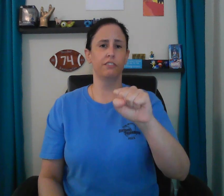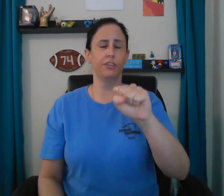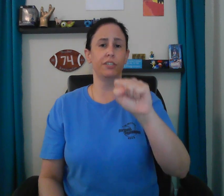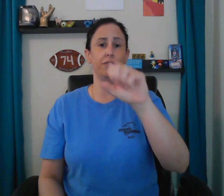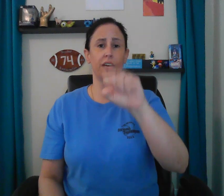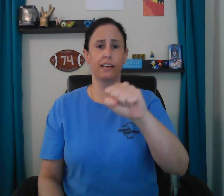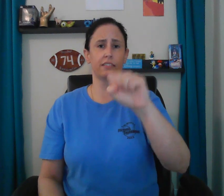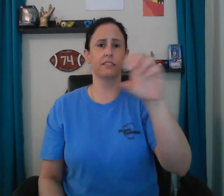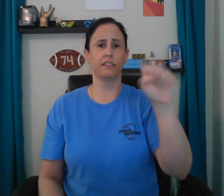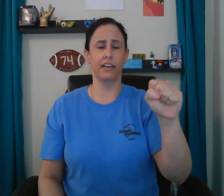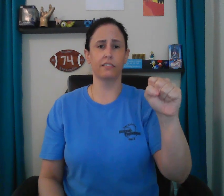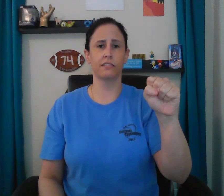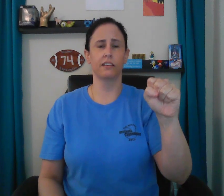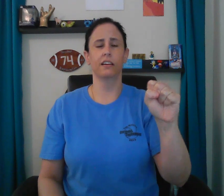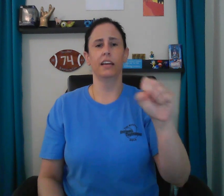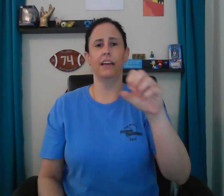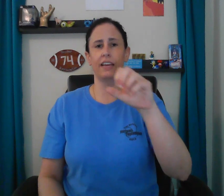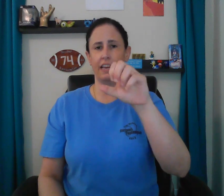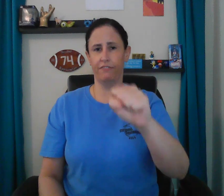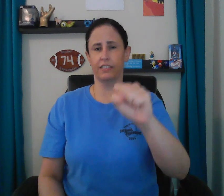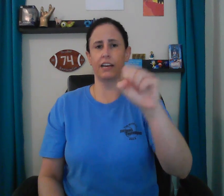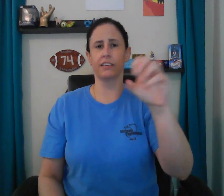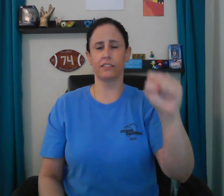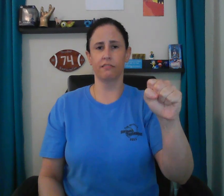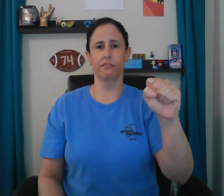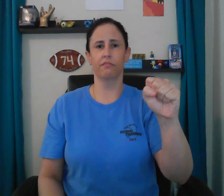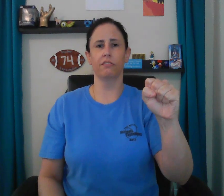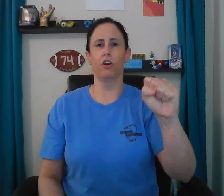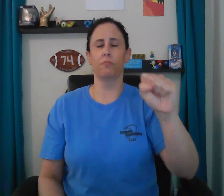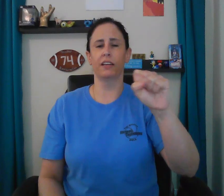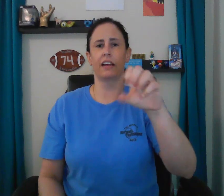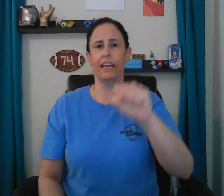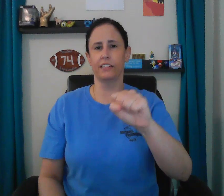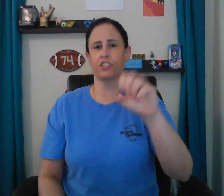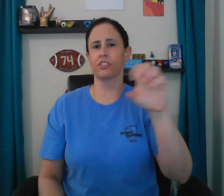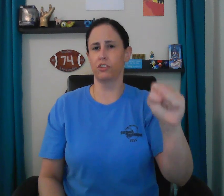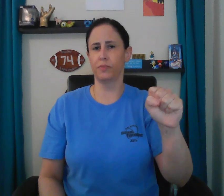You would do SS, and they emphasize opening that hand just a little bit.